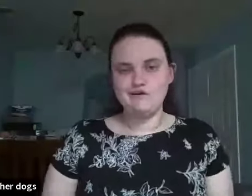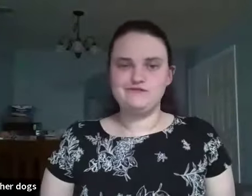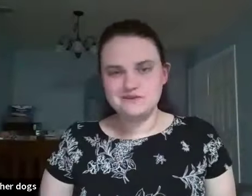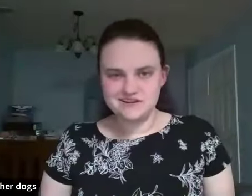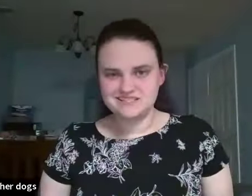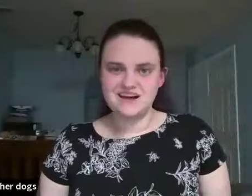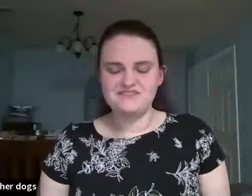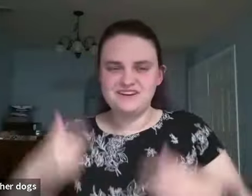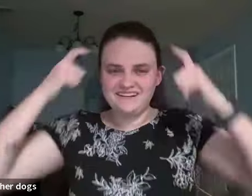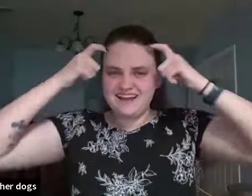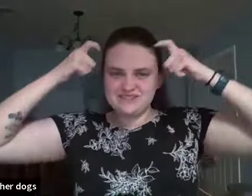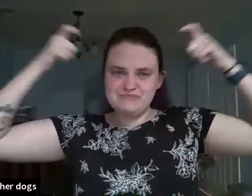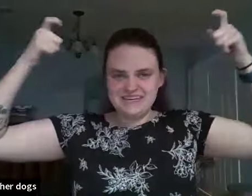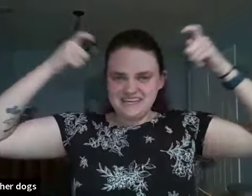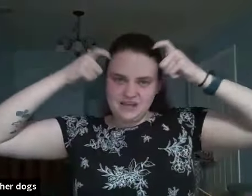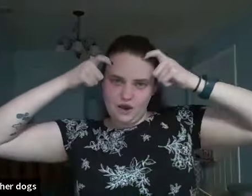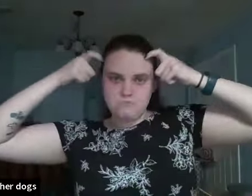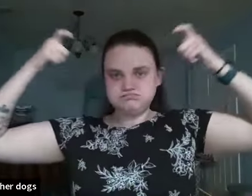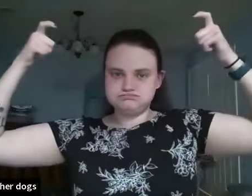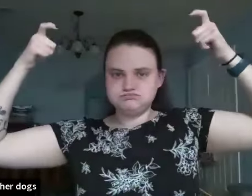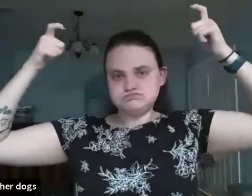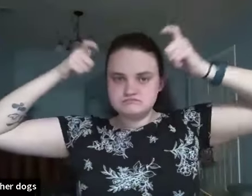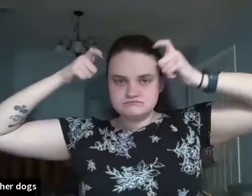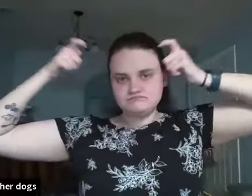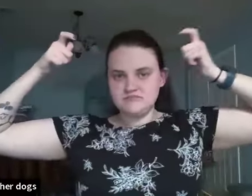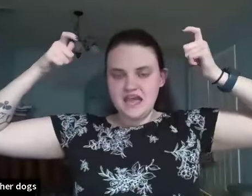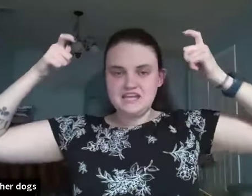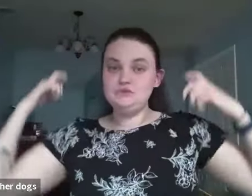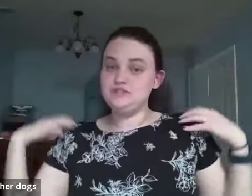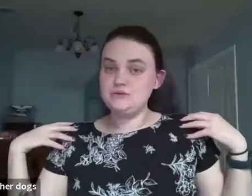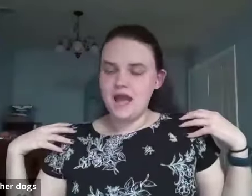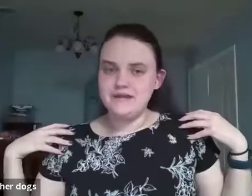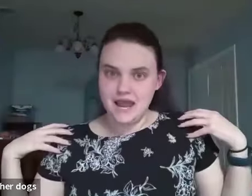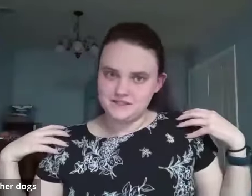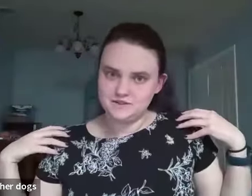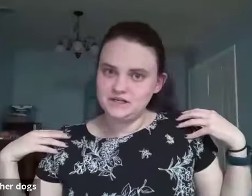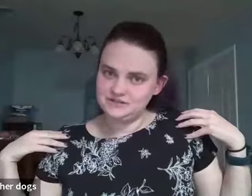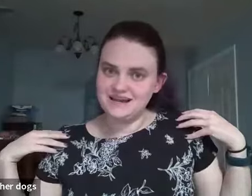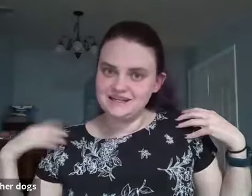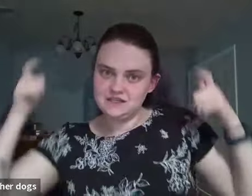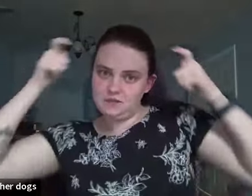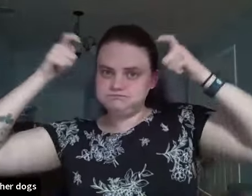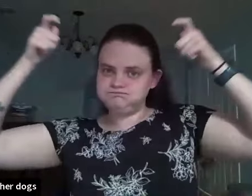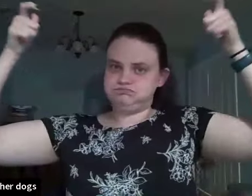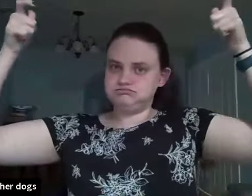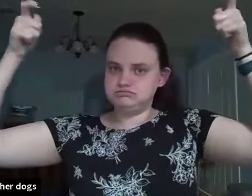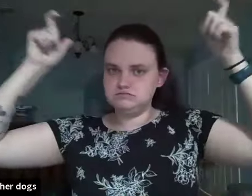You're full of yourself. You're got this big ego, and you do have an attitude when you sign it,